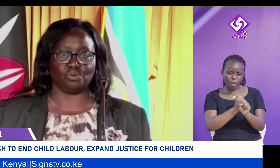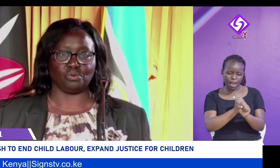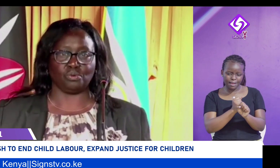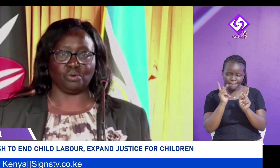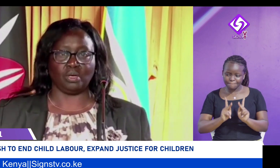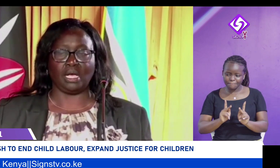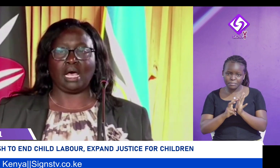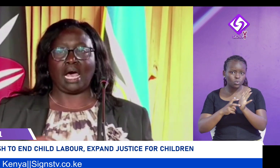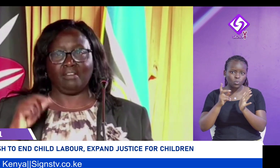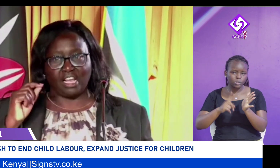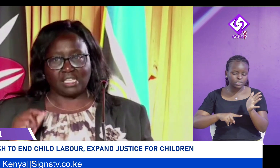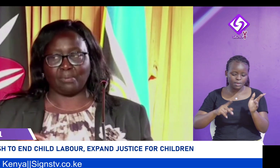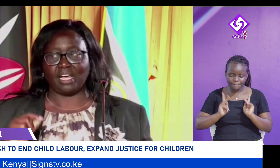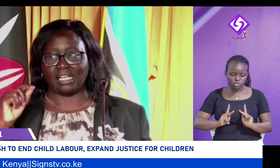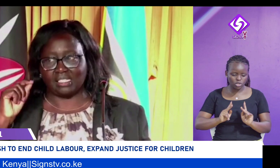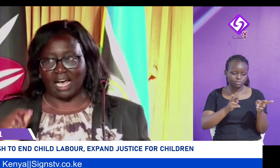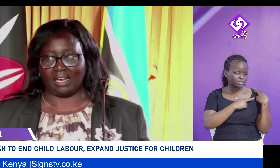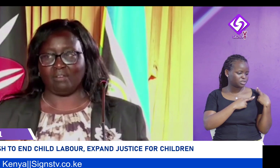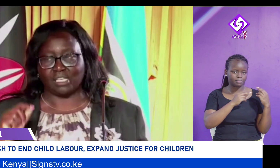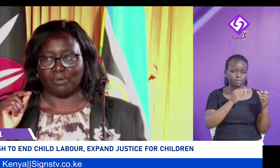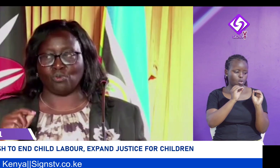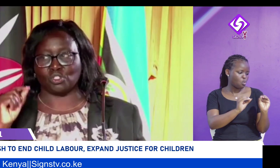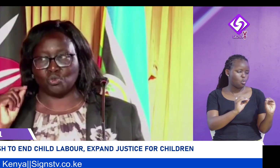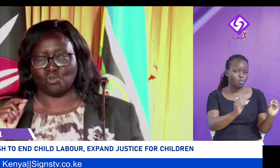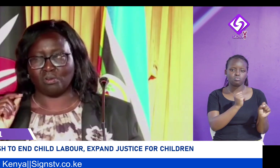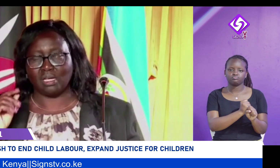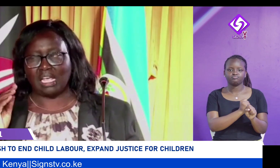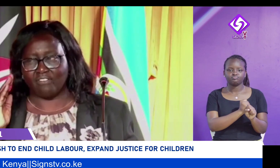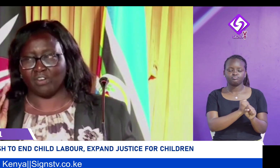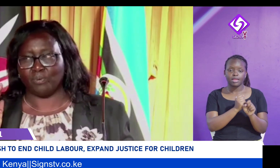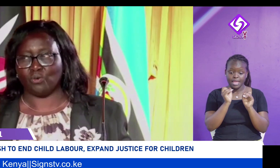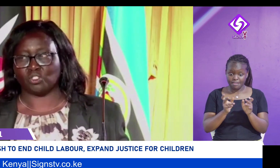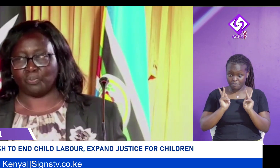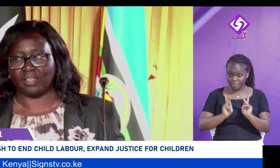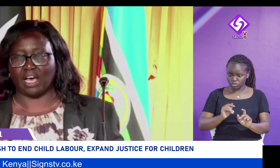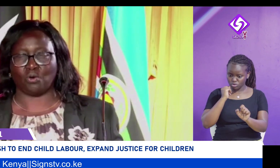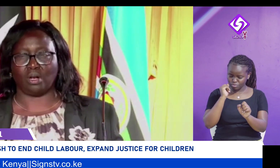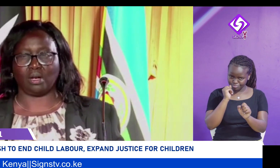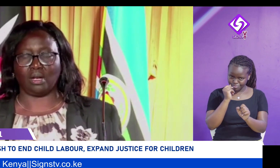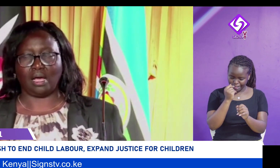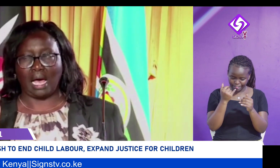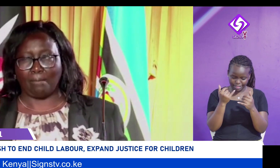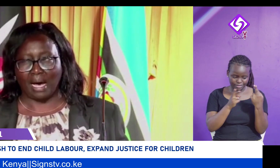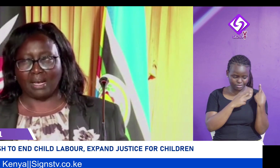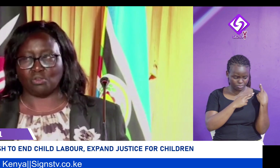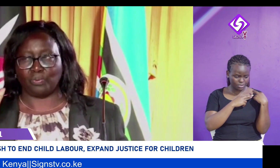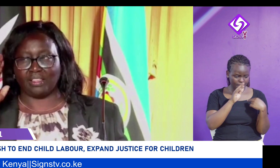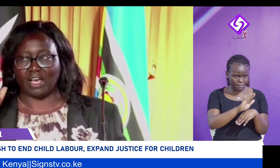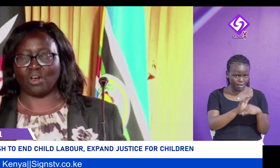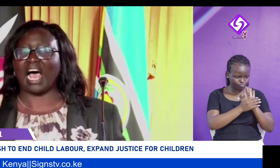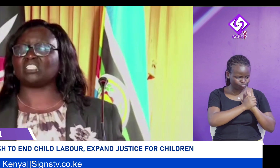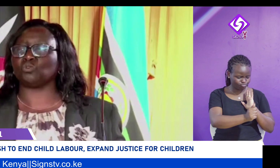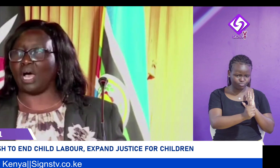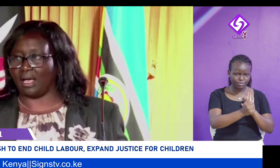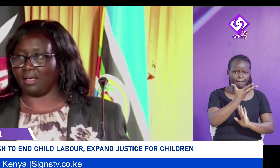do. And if that somebody has done, if somebody was to do, if everybody was to play their role, a man to play